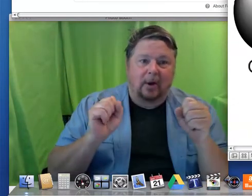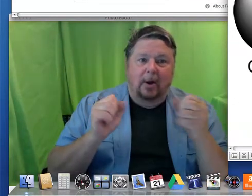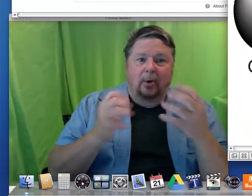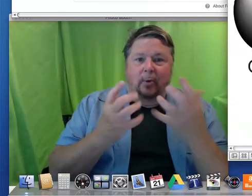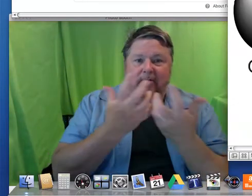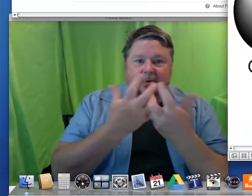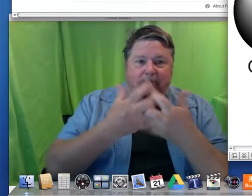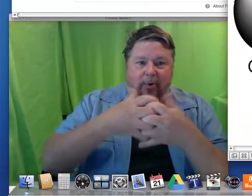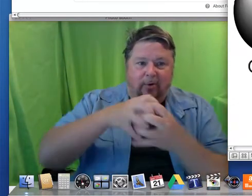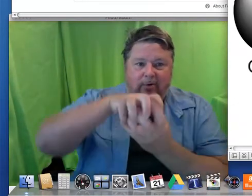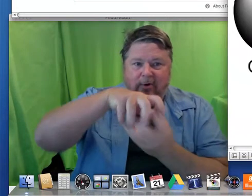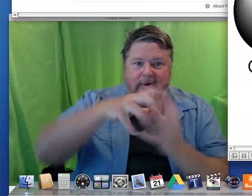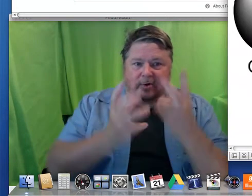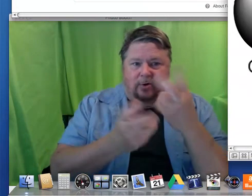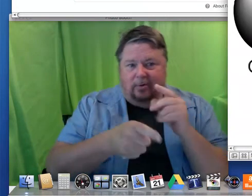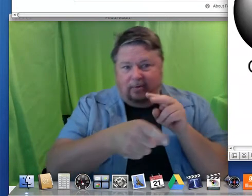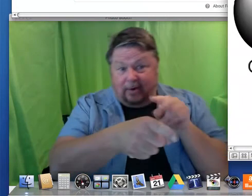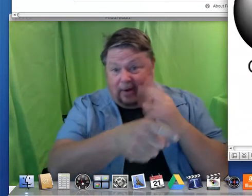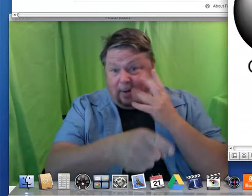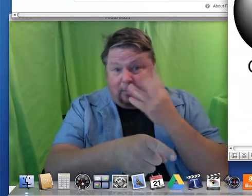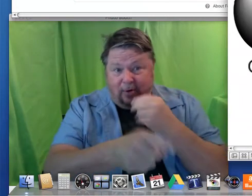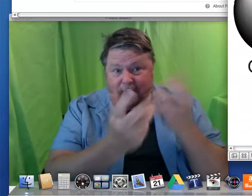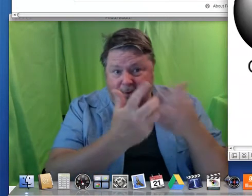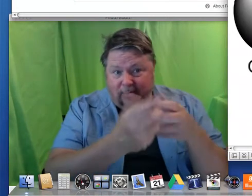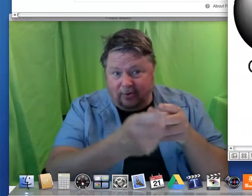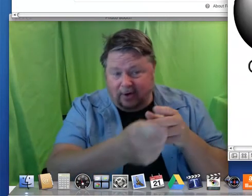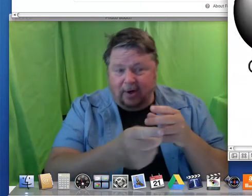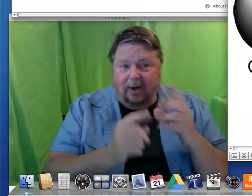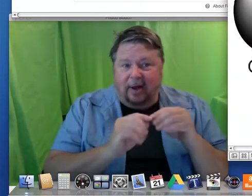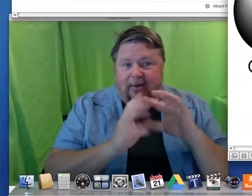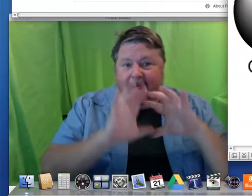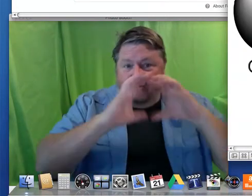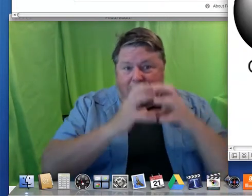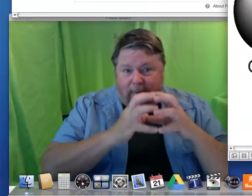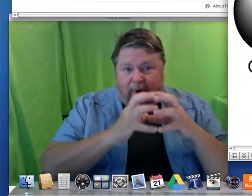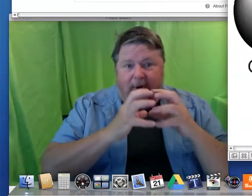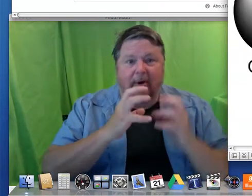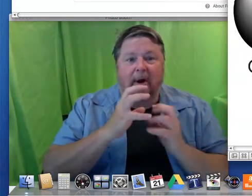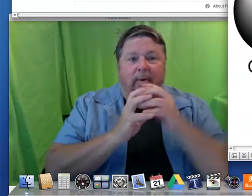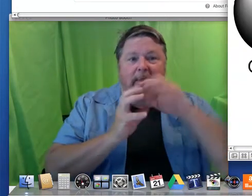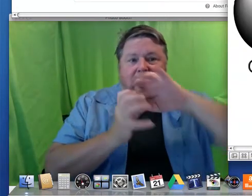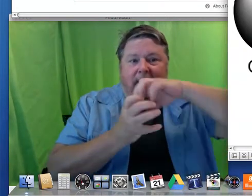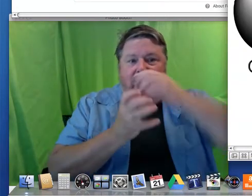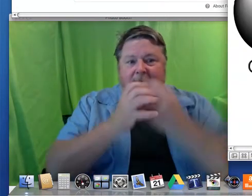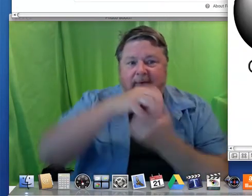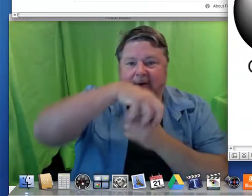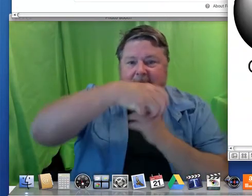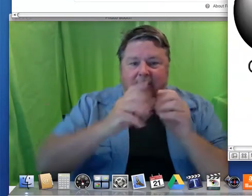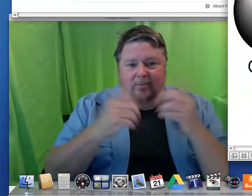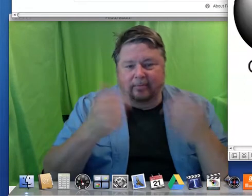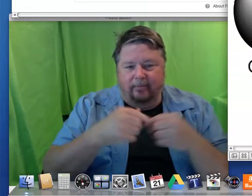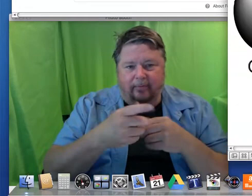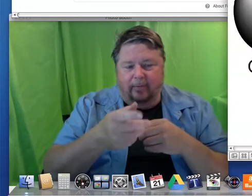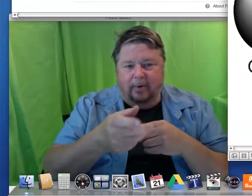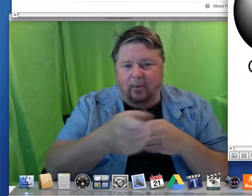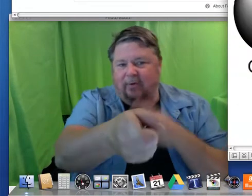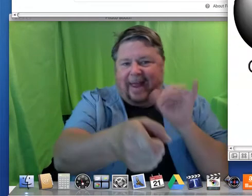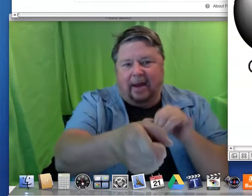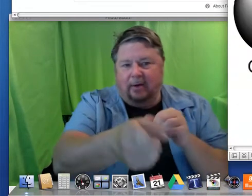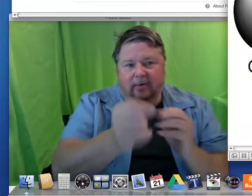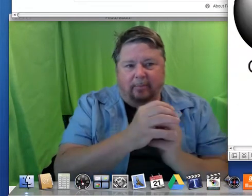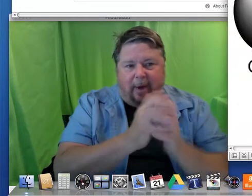socio-linguistics, which merge the two. You see that beautiful merge? That's a round ball with a sphere,